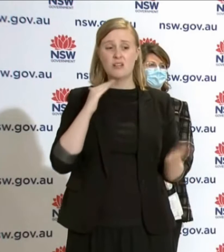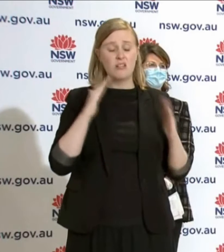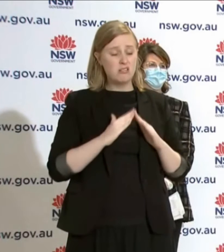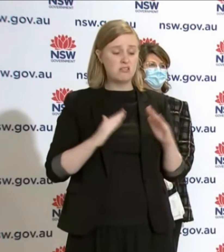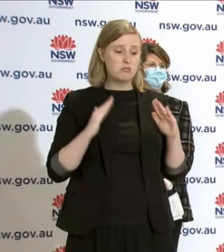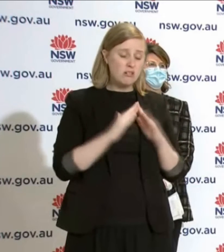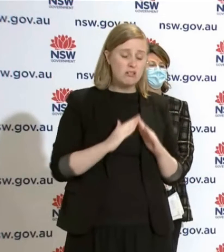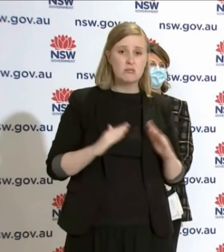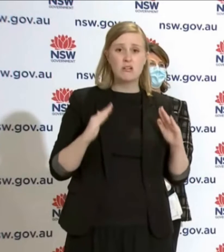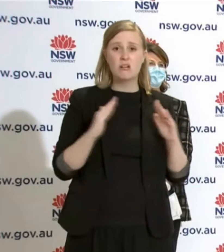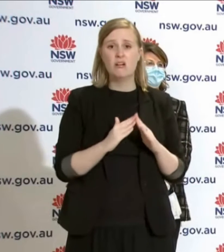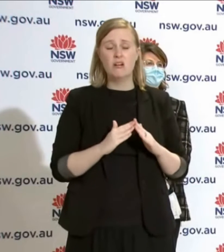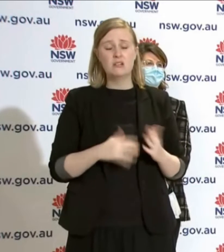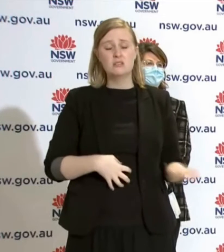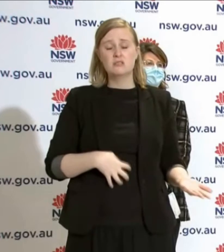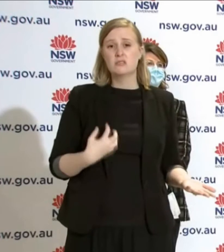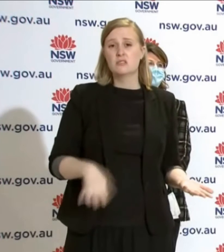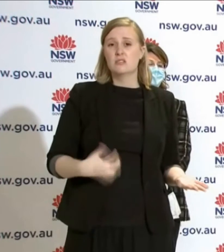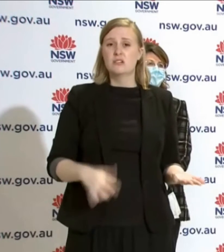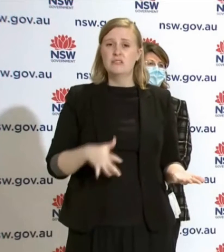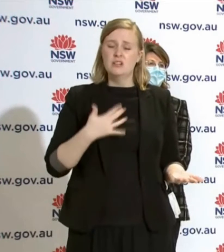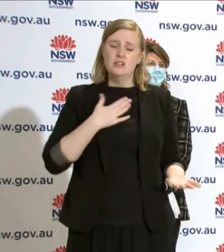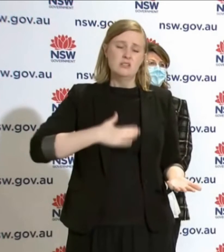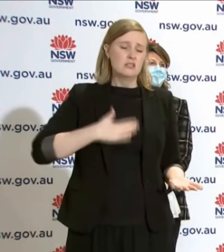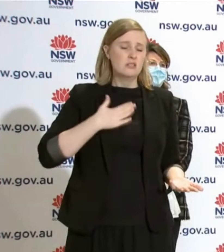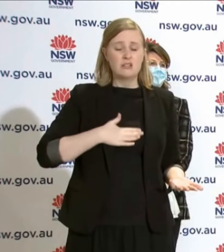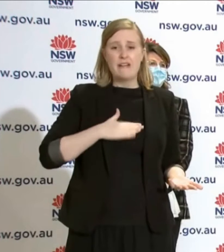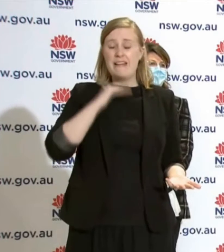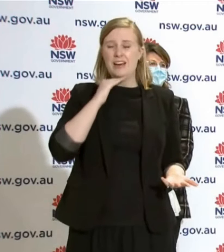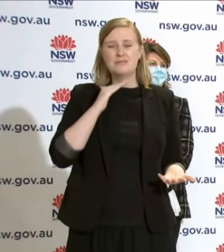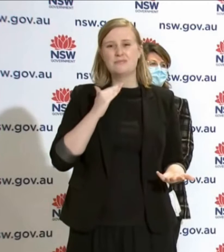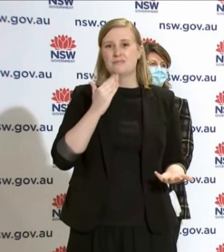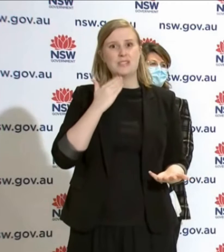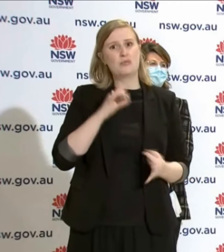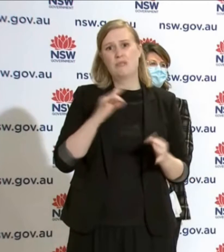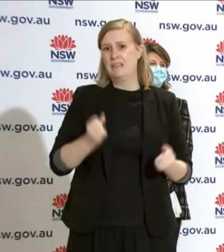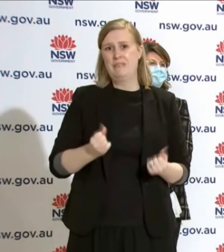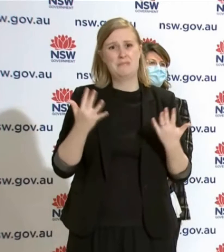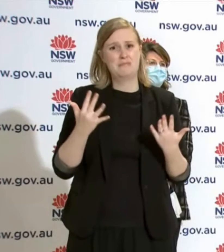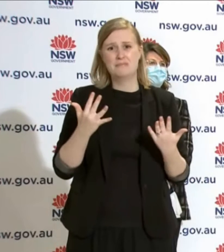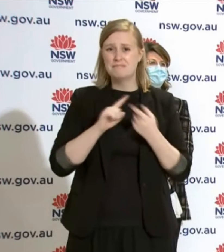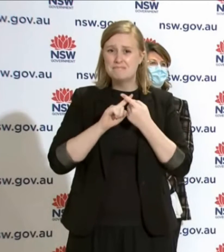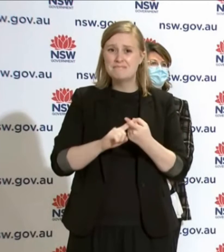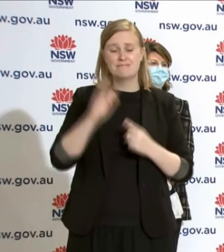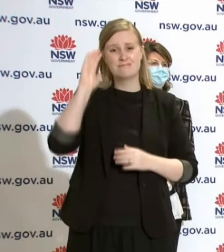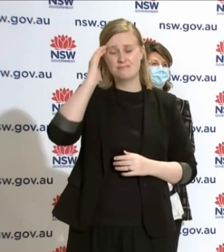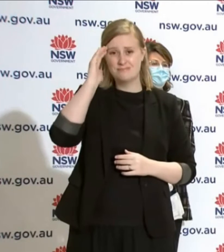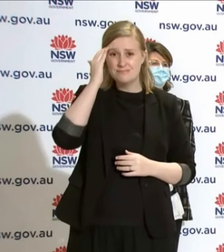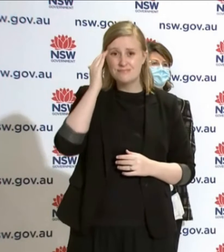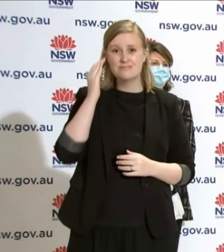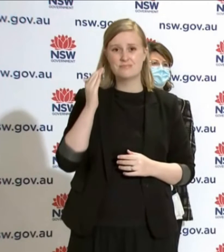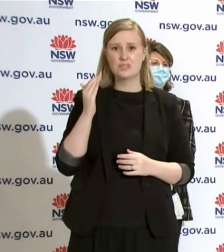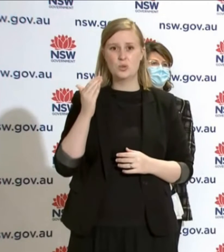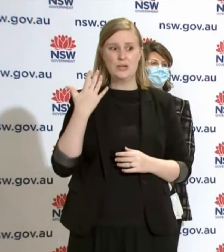increase vaccine coverage, we do all we can to prevent further transmission and that we continue to see